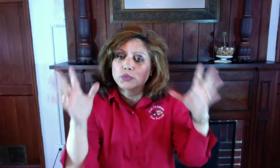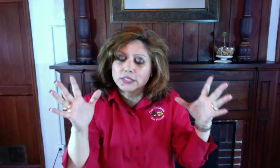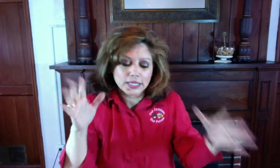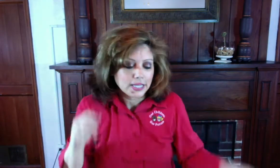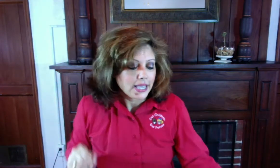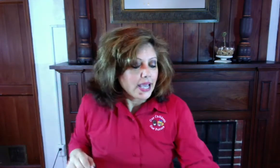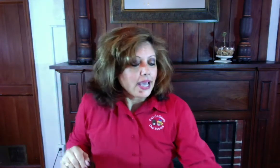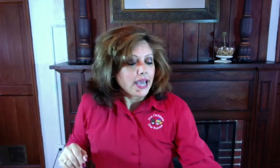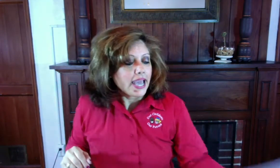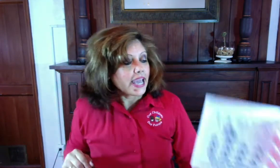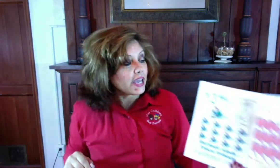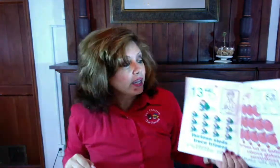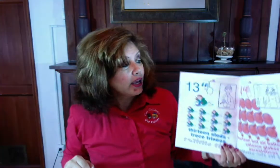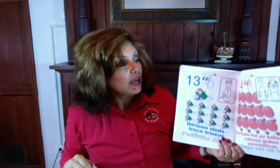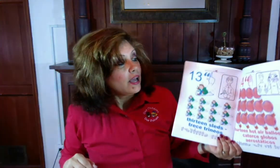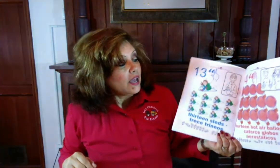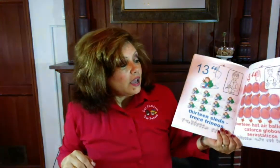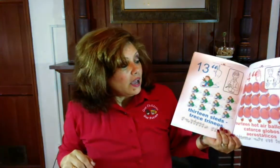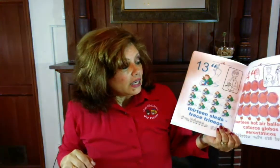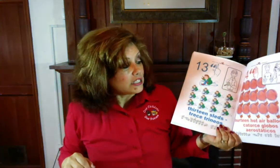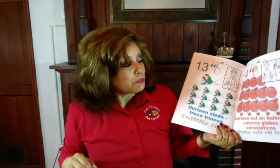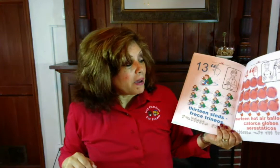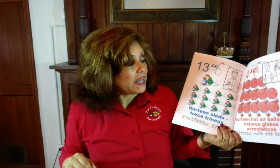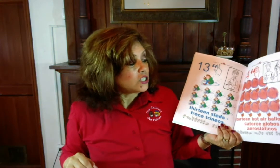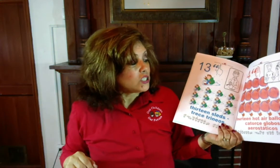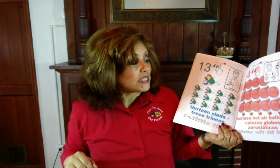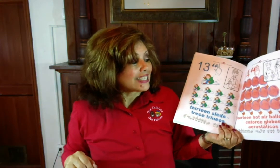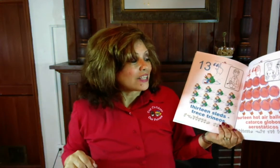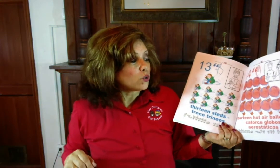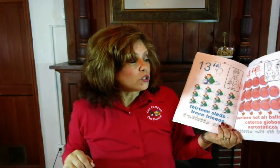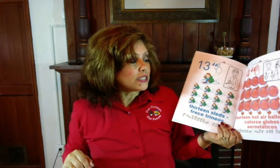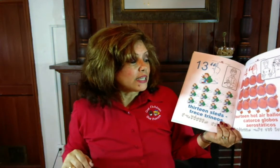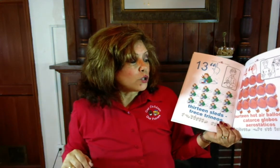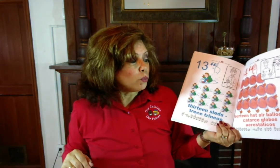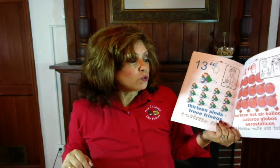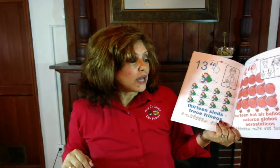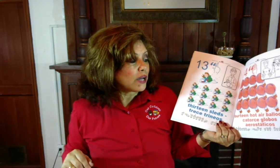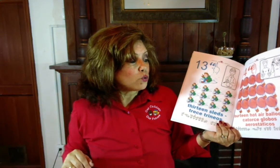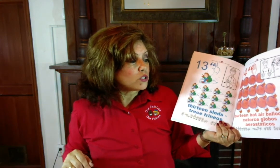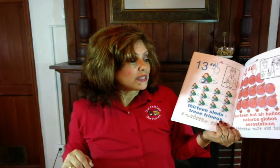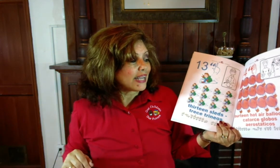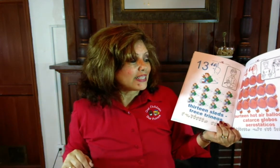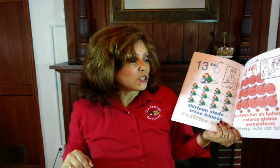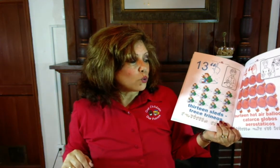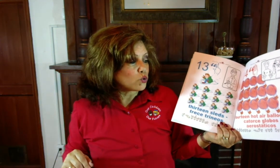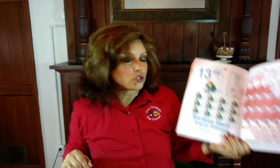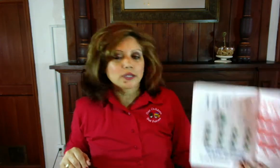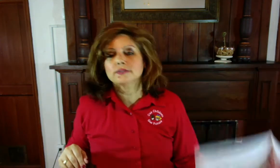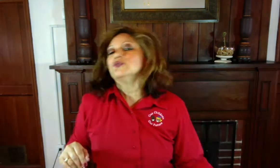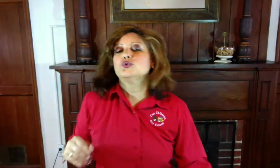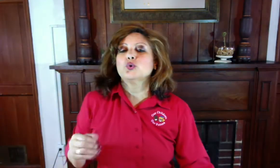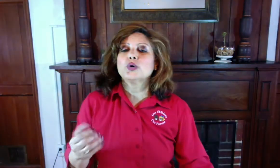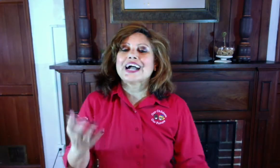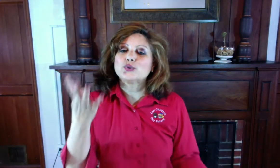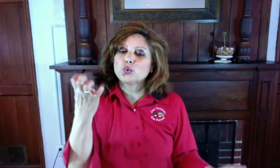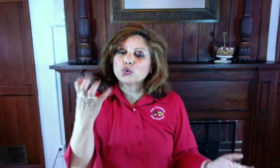balloons. And in Spanish, it's 14 globos aerostáticos. So